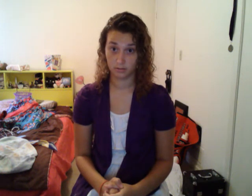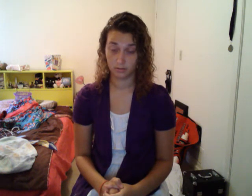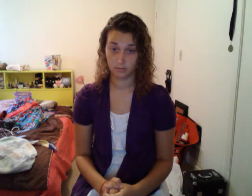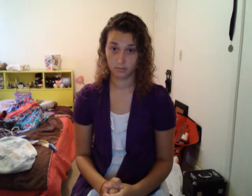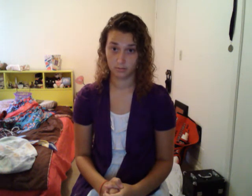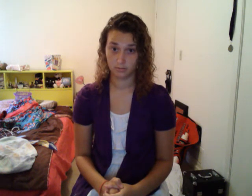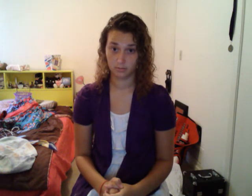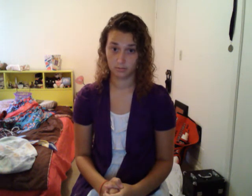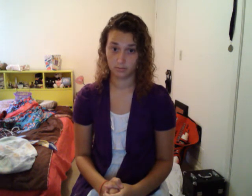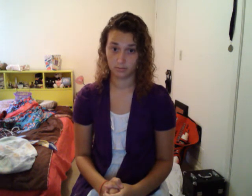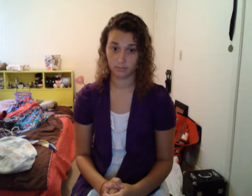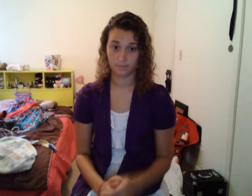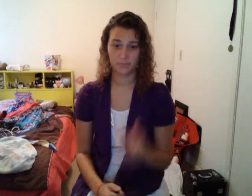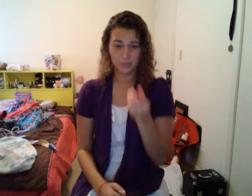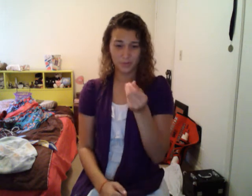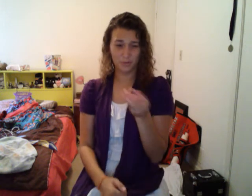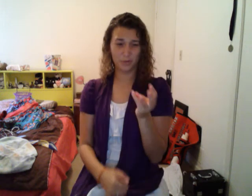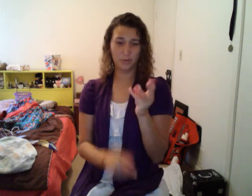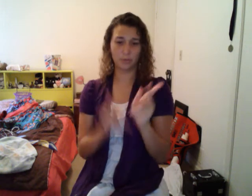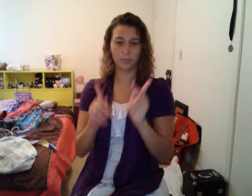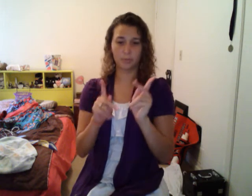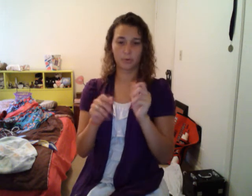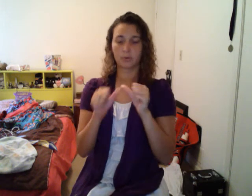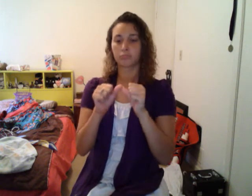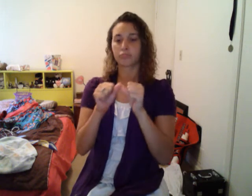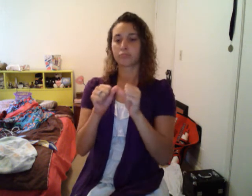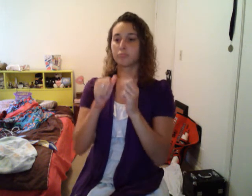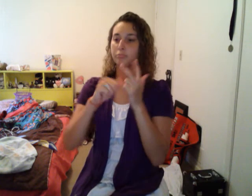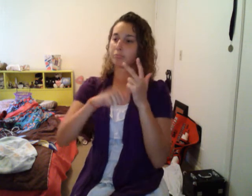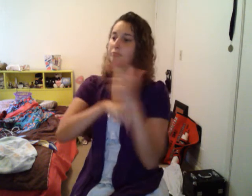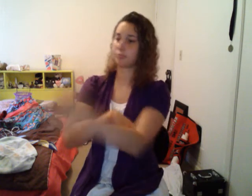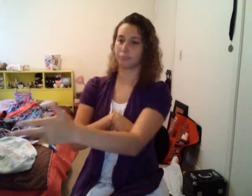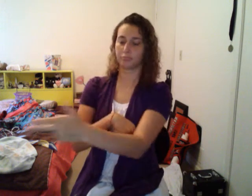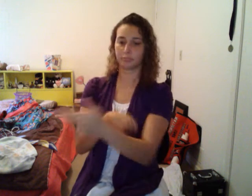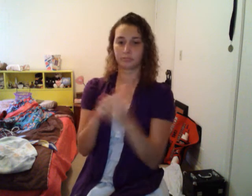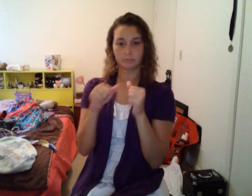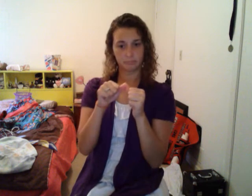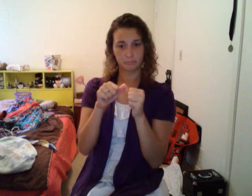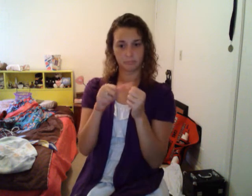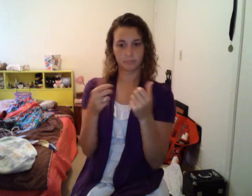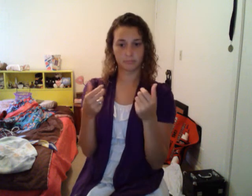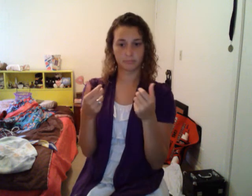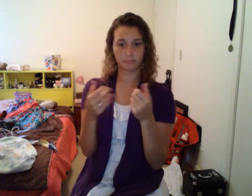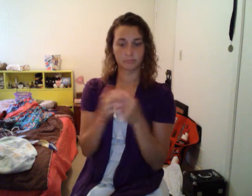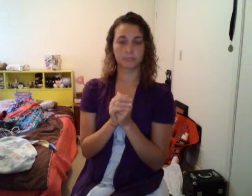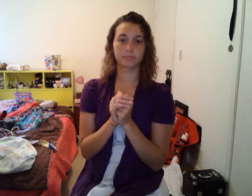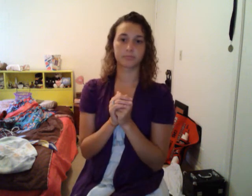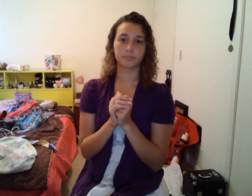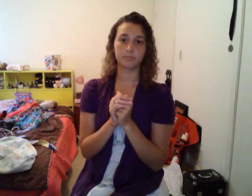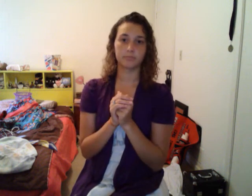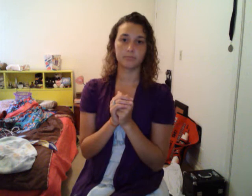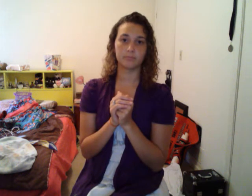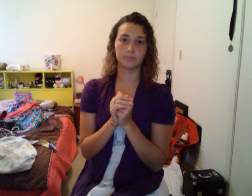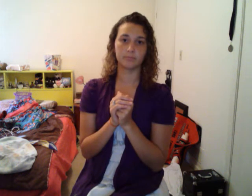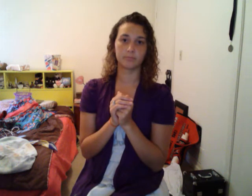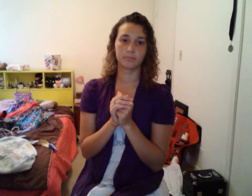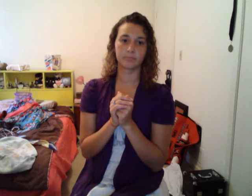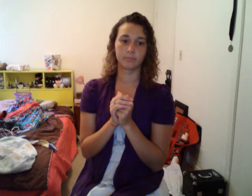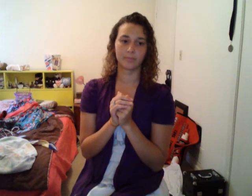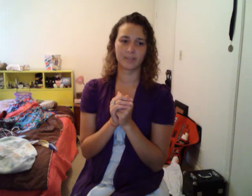A handful of people would. The vast majority would turn. Let's hear first. Now we need to begin to investigate the